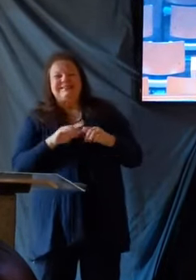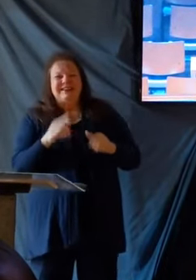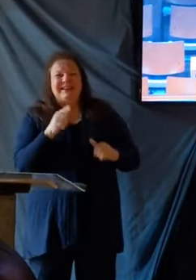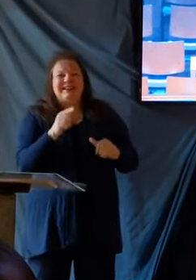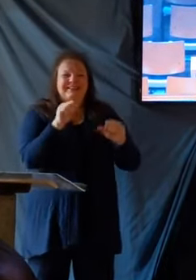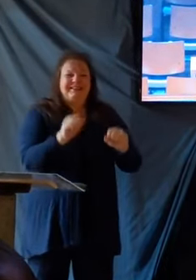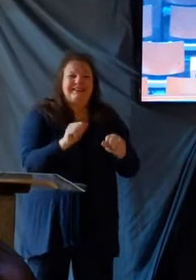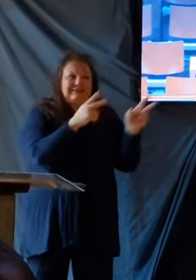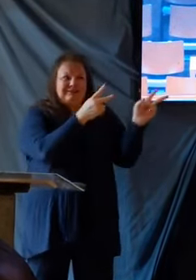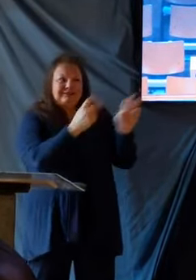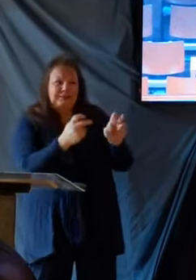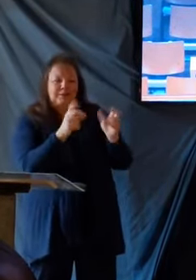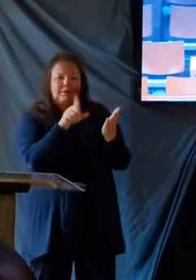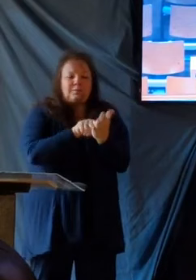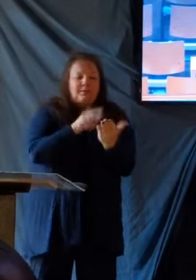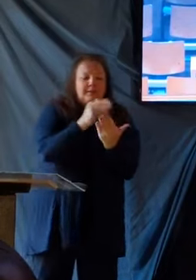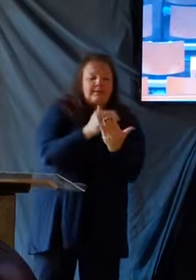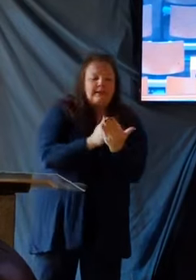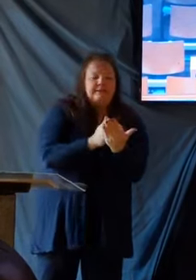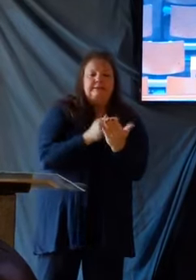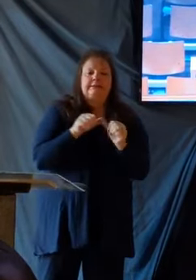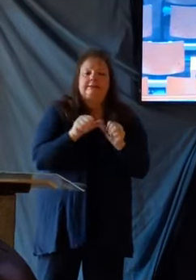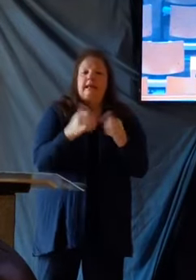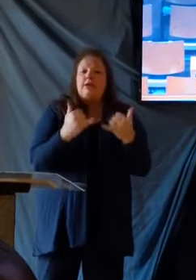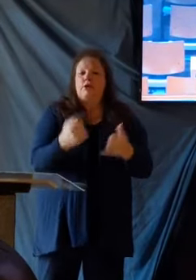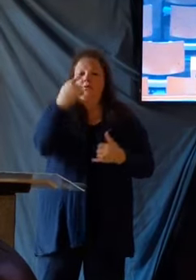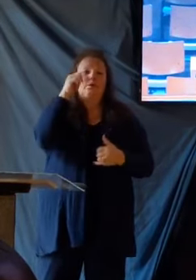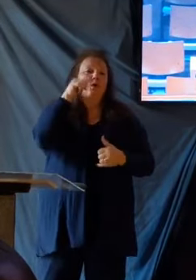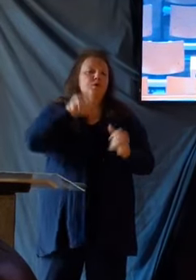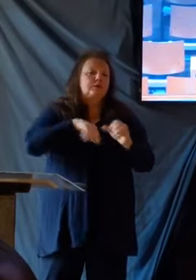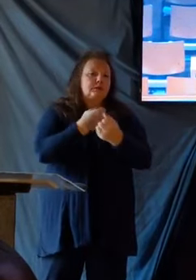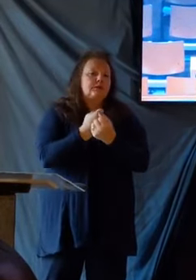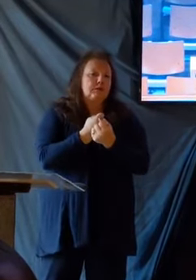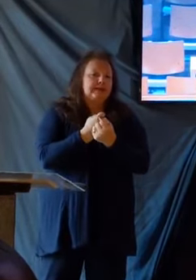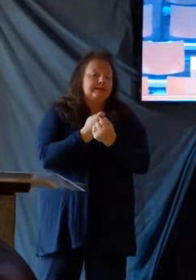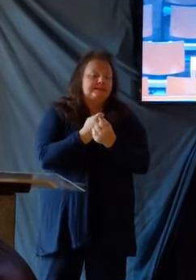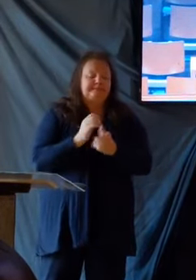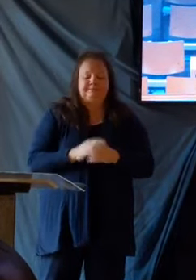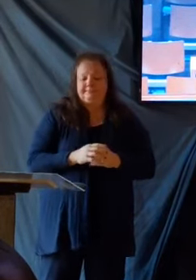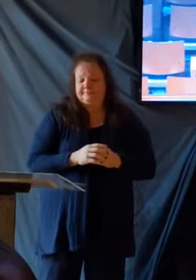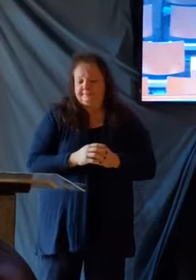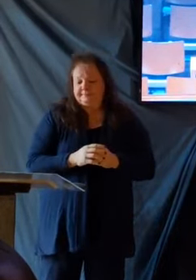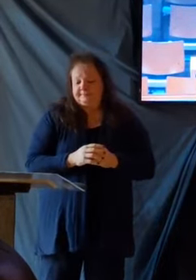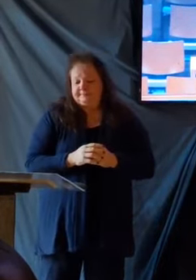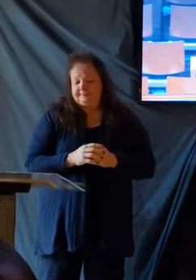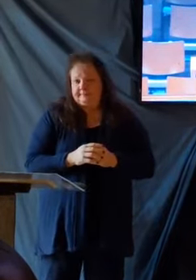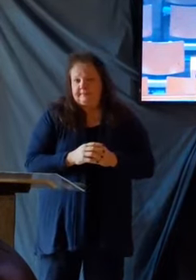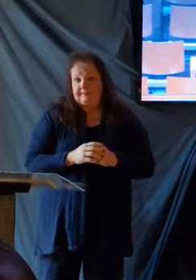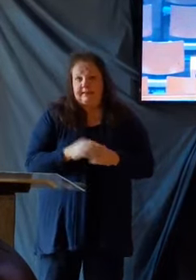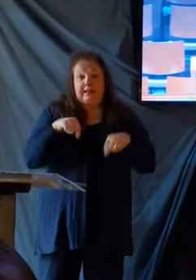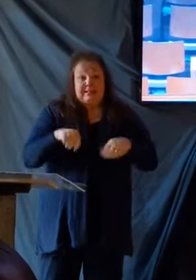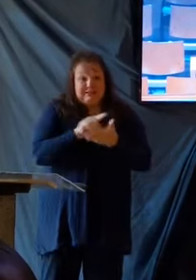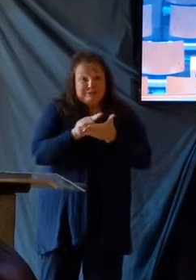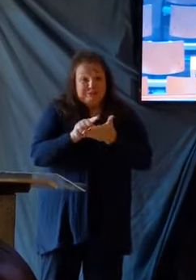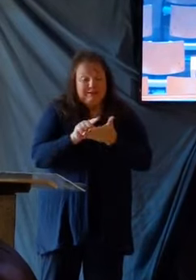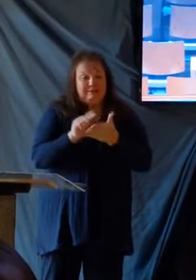you can download and print your lessons and be up to date for the Girls of Grace material. This is Easter